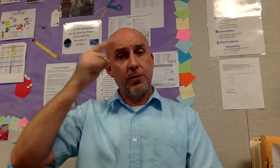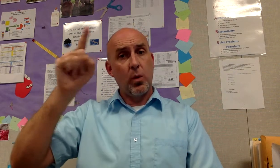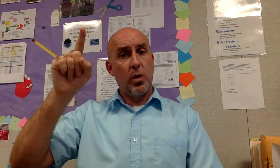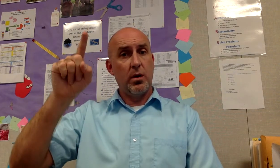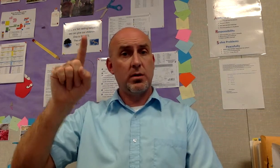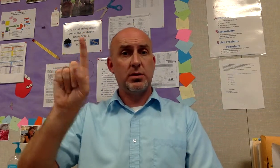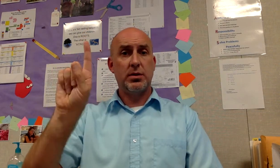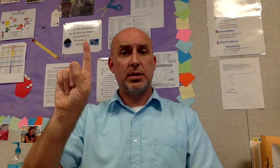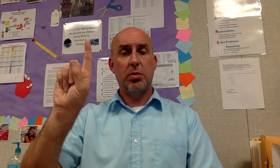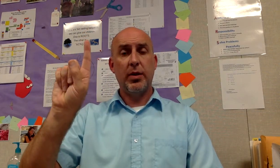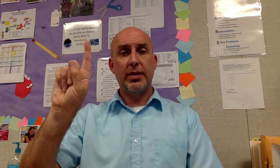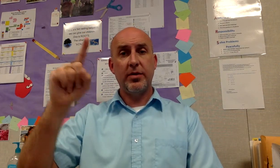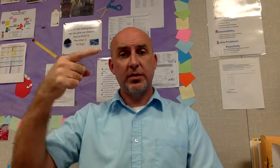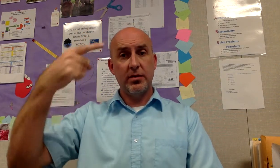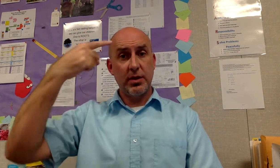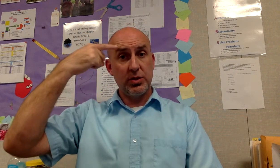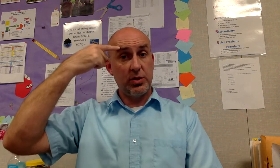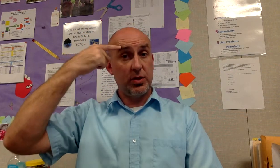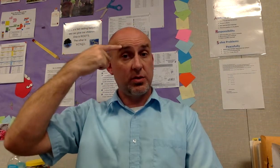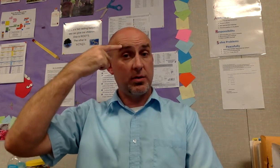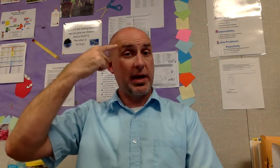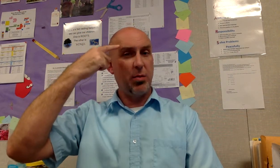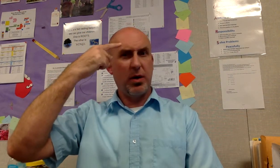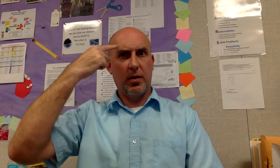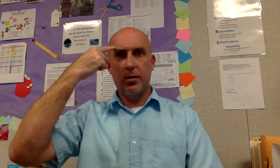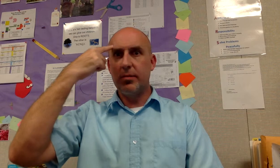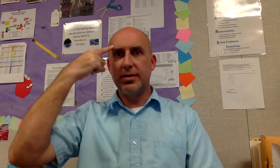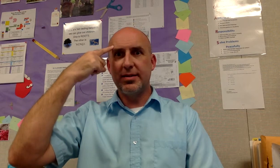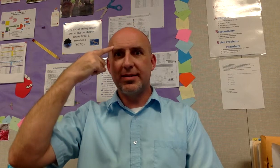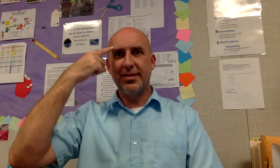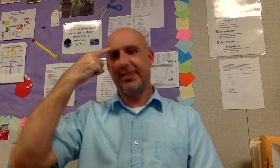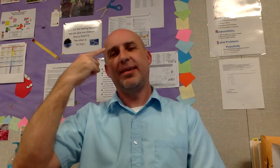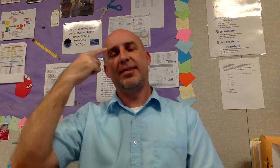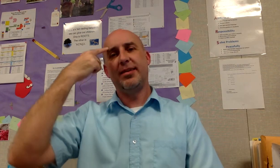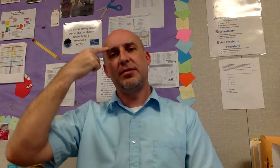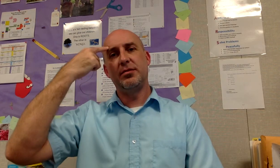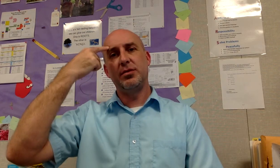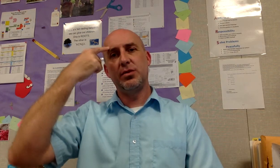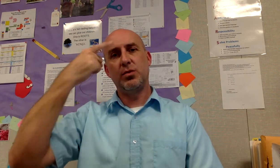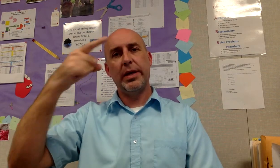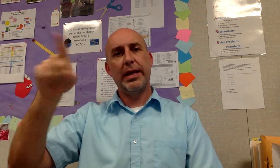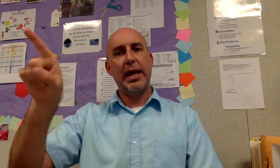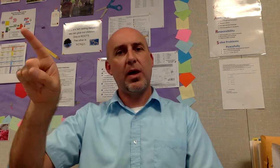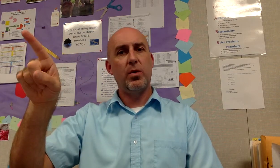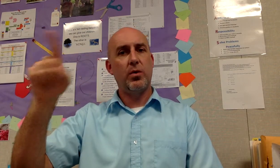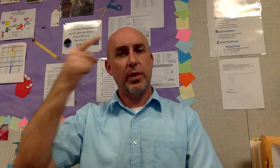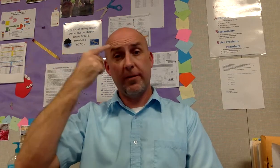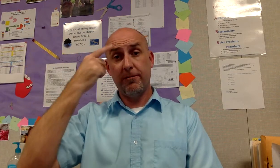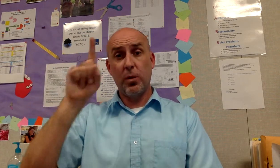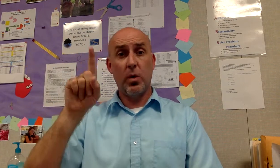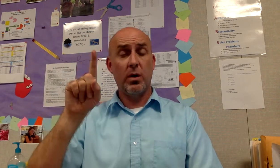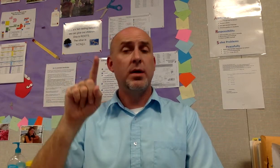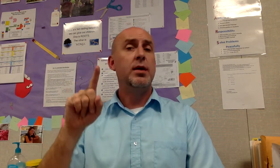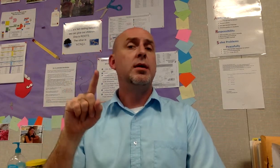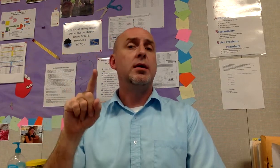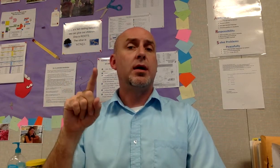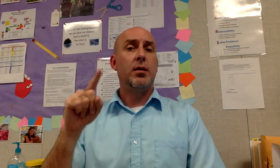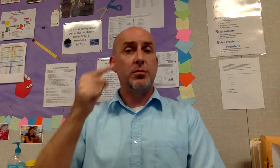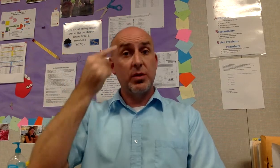for, just a pointy finger touch to your eyebrow, basically, and then you swing it out and away. For. You can do it